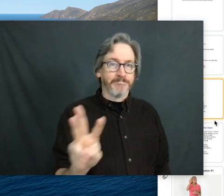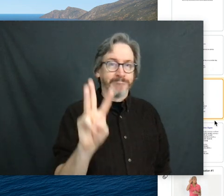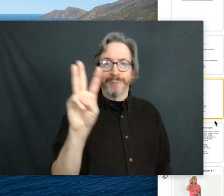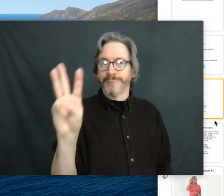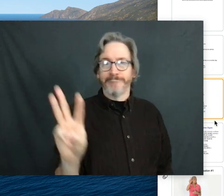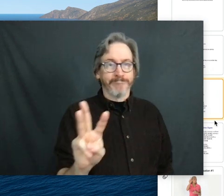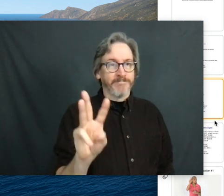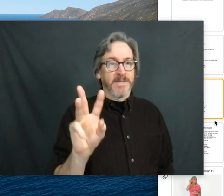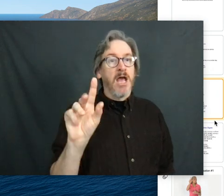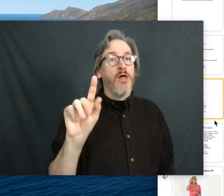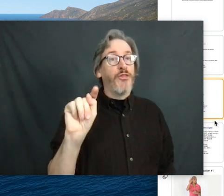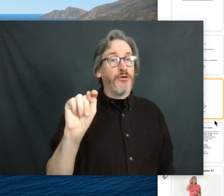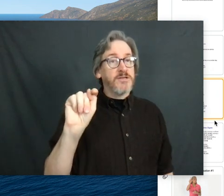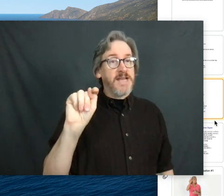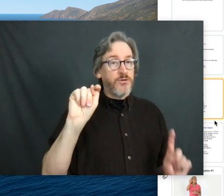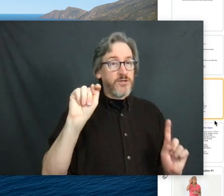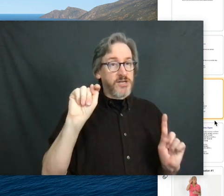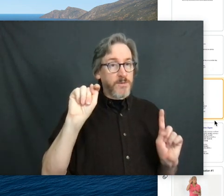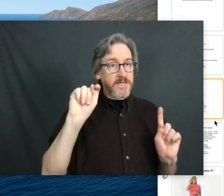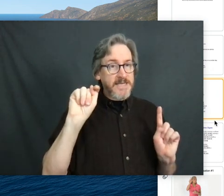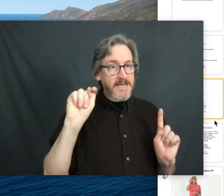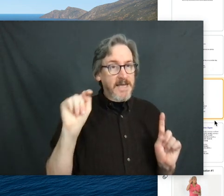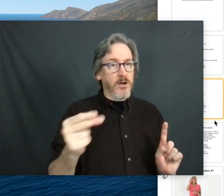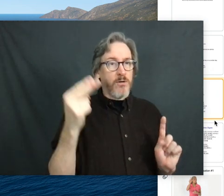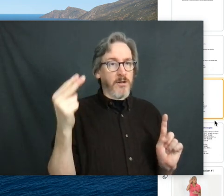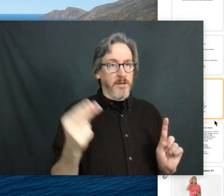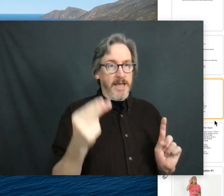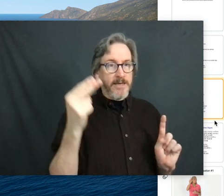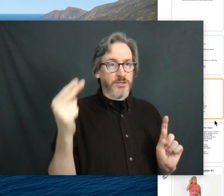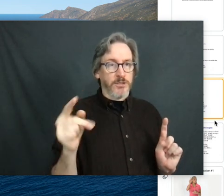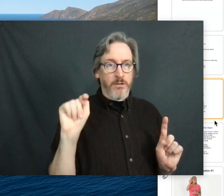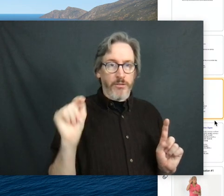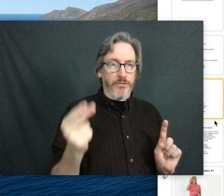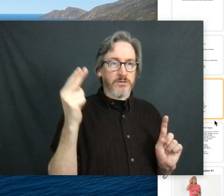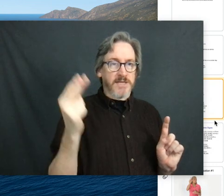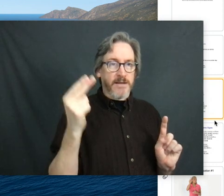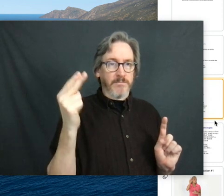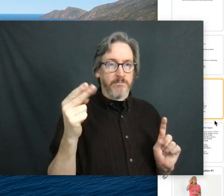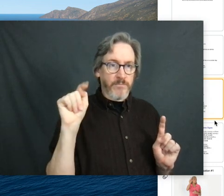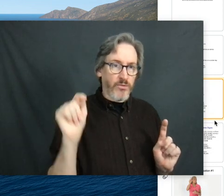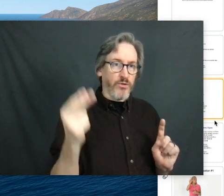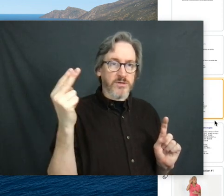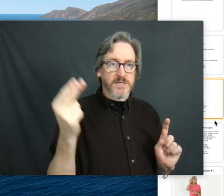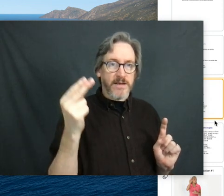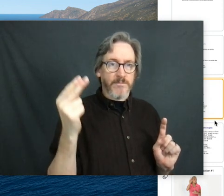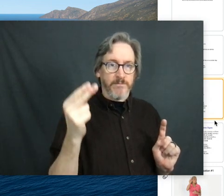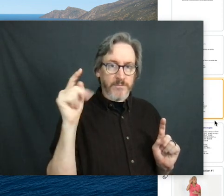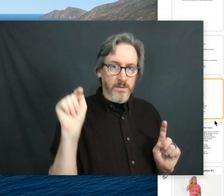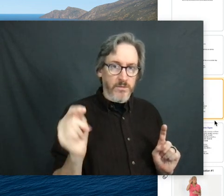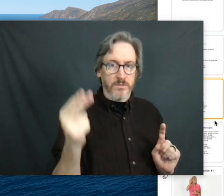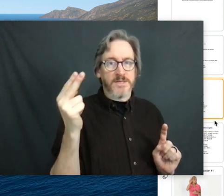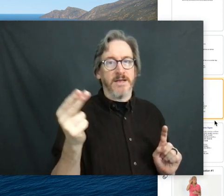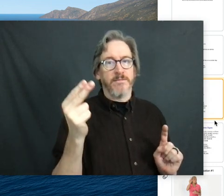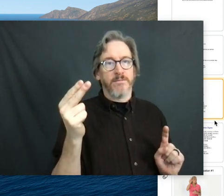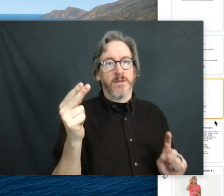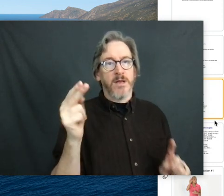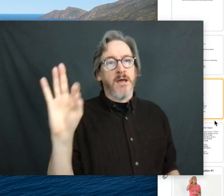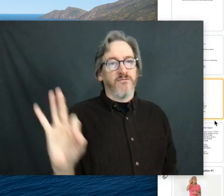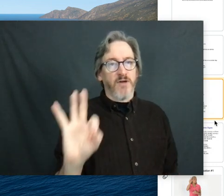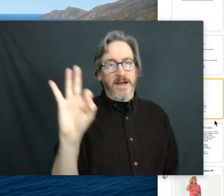Wednesday, Thursday, you start with a T and go H. Thursday, Thursday,